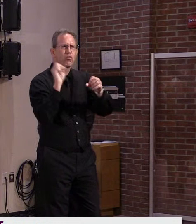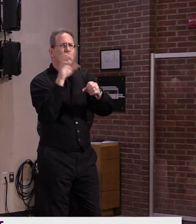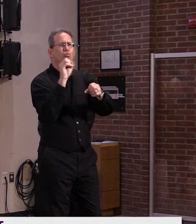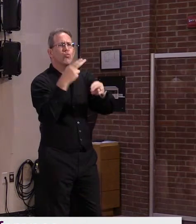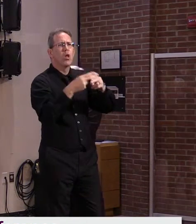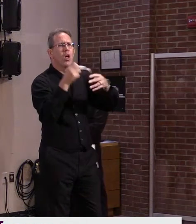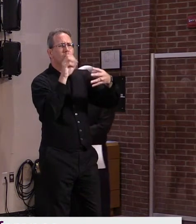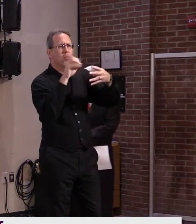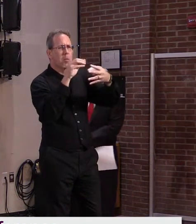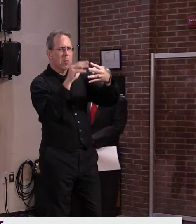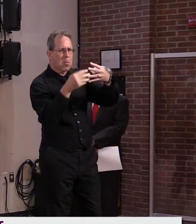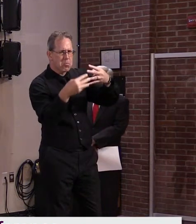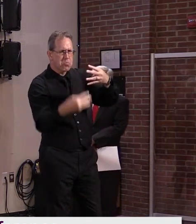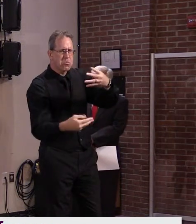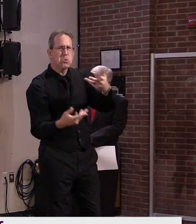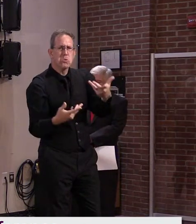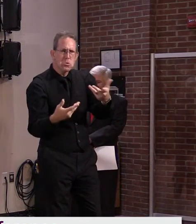like